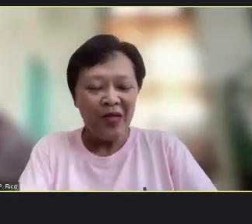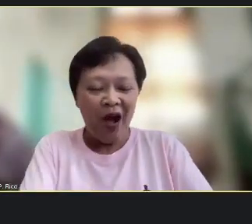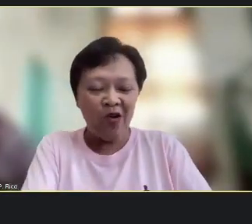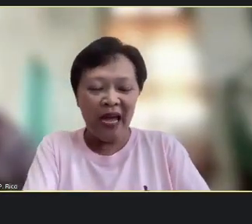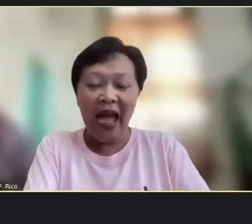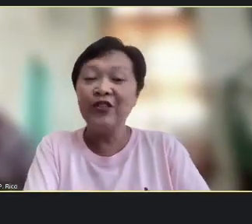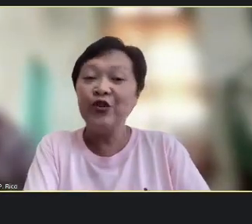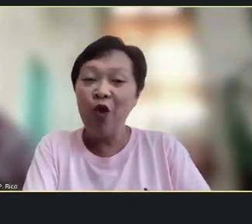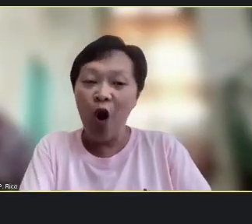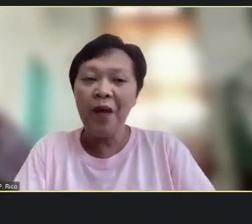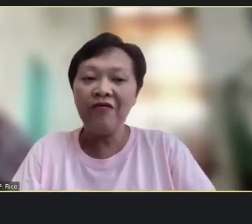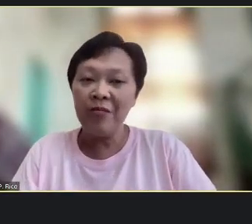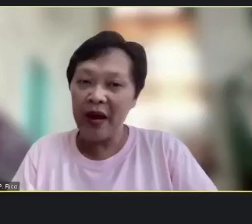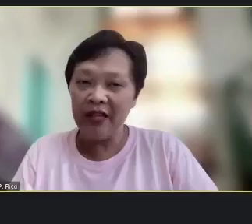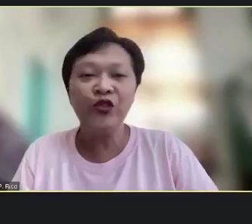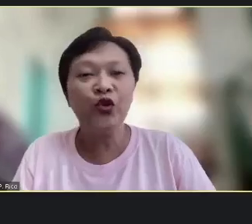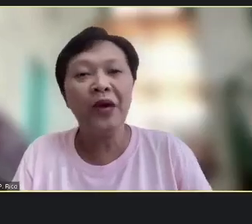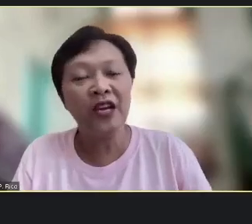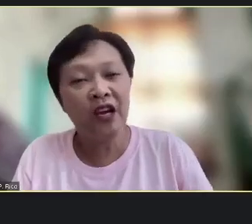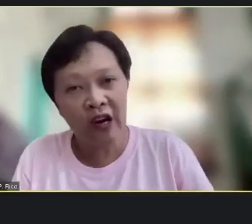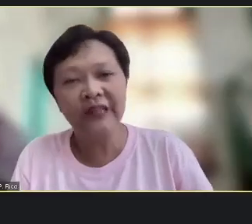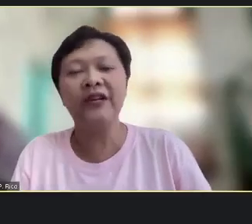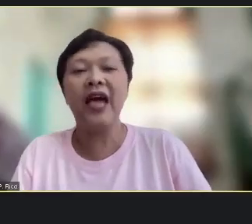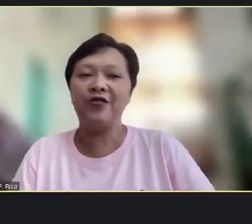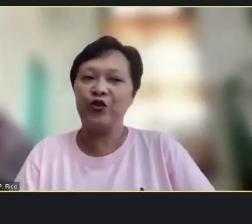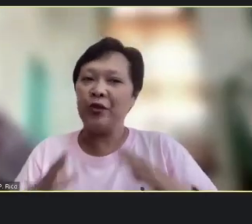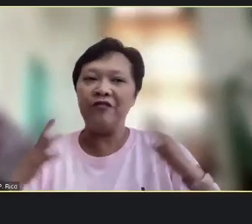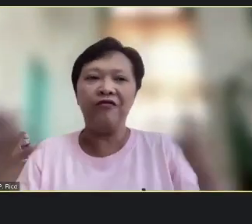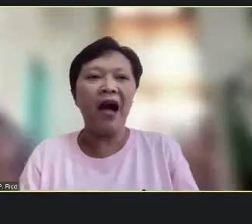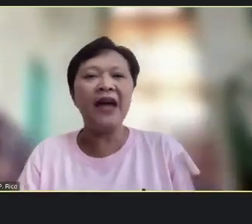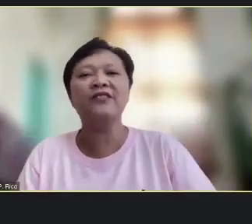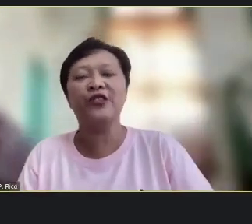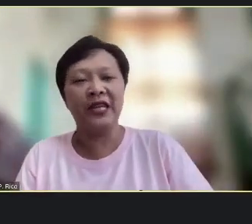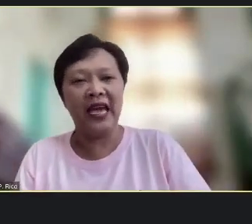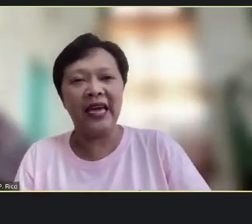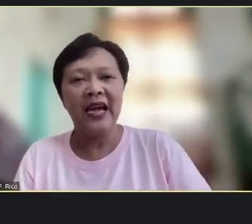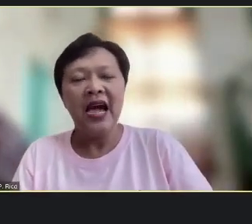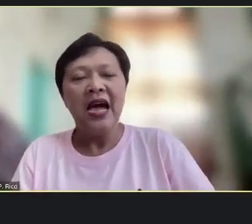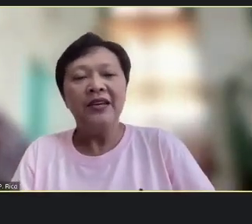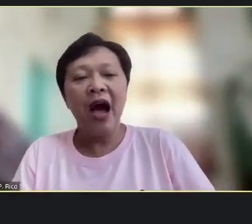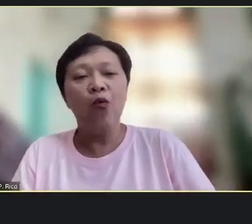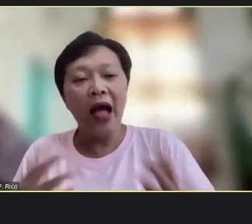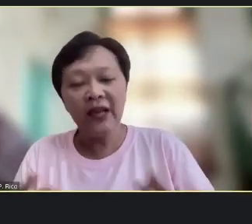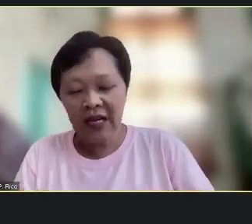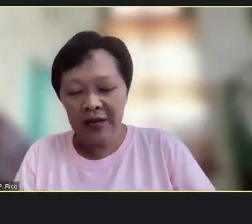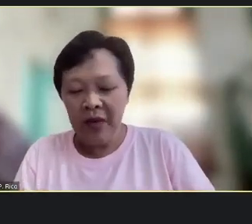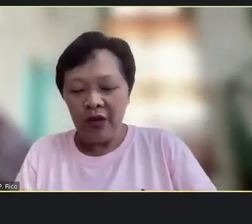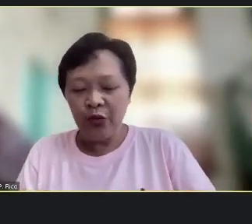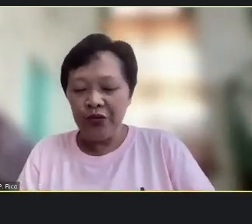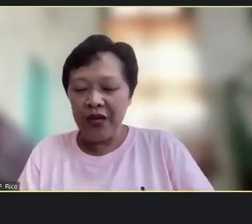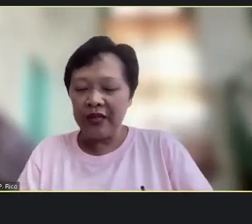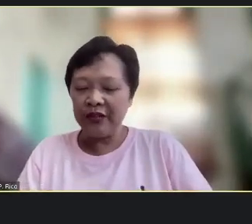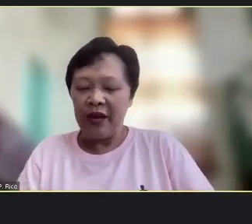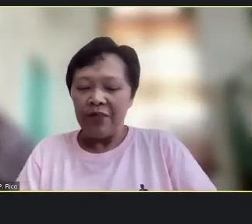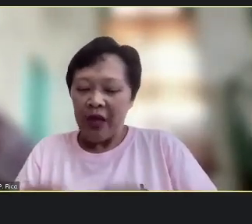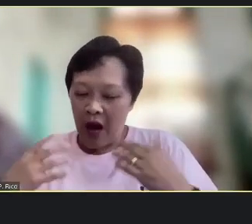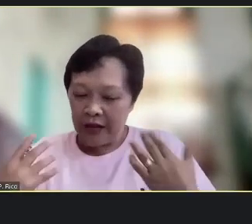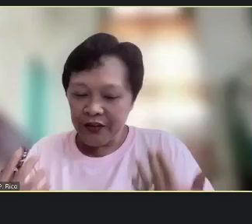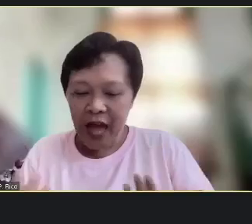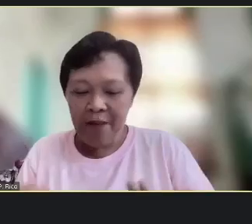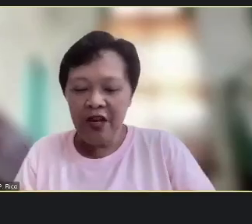today. Okay, I do hope everybody's doing good and doing fine today. Now, welcome to